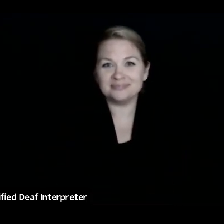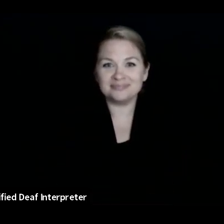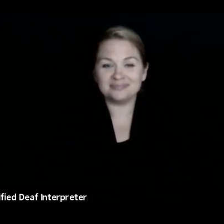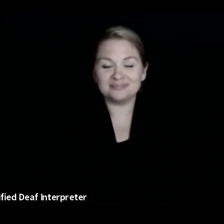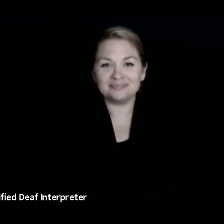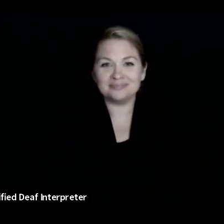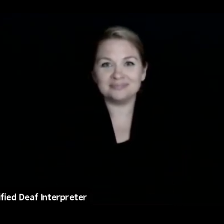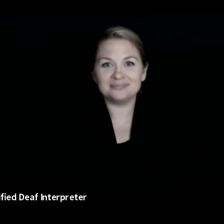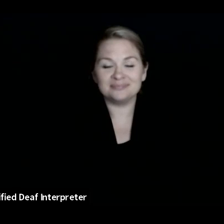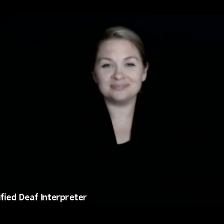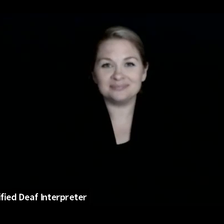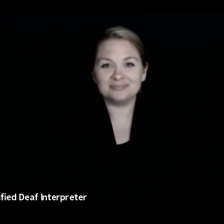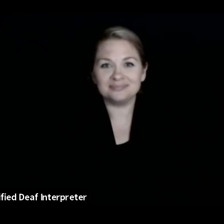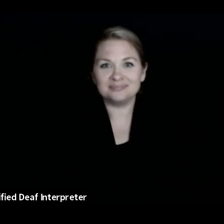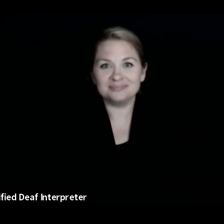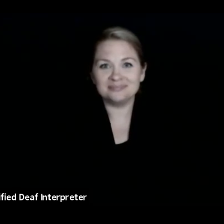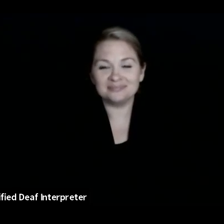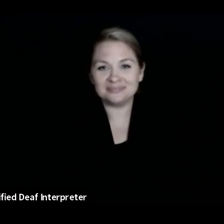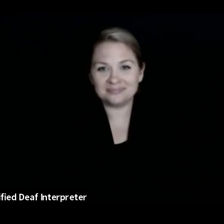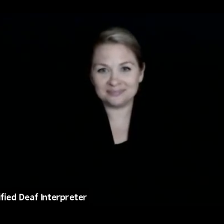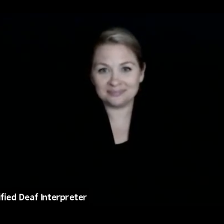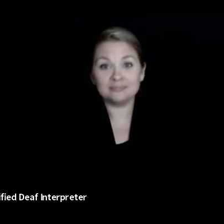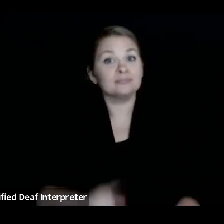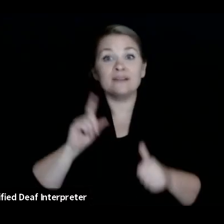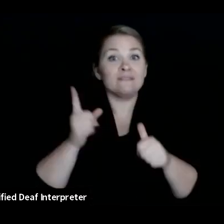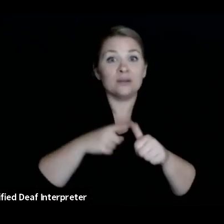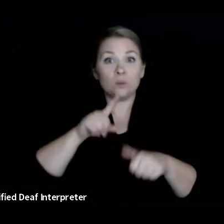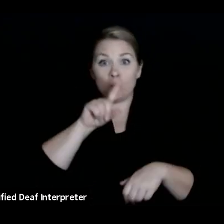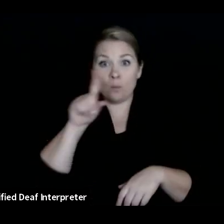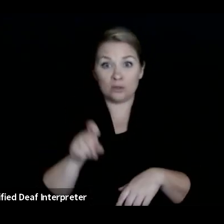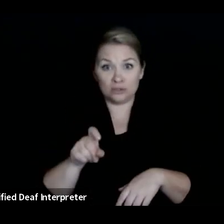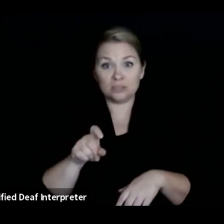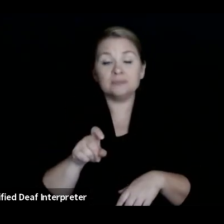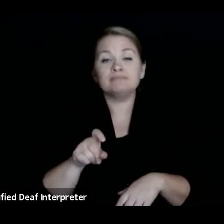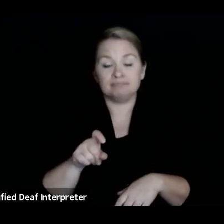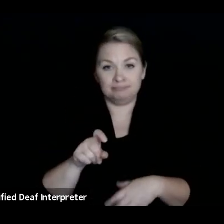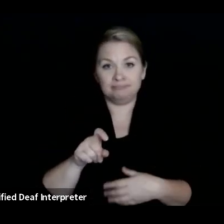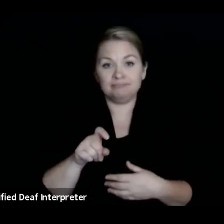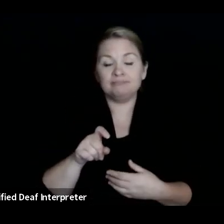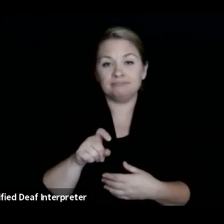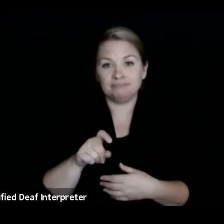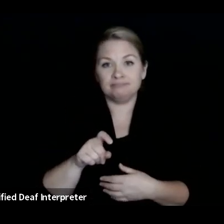Your first question comes from the line of Jeremy Olson of the Star Tribune. Your line is open.